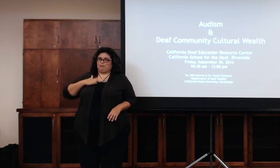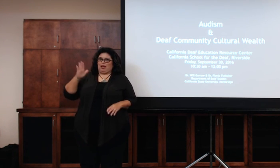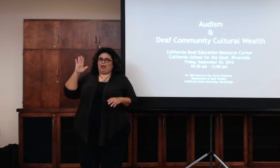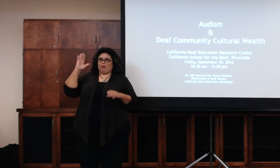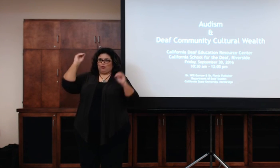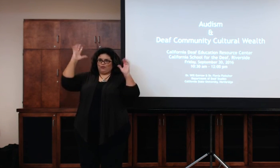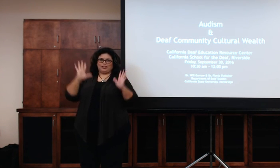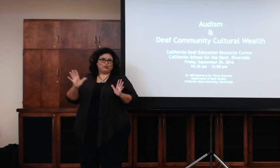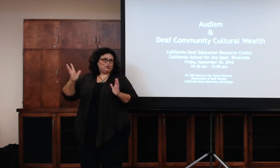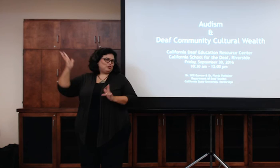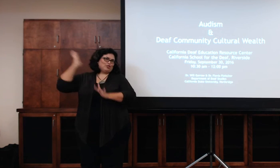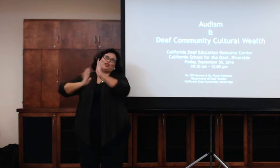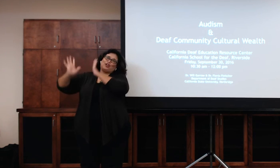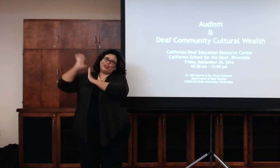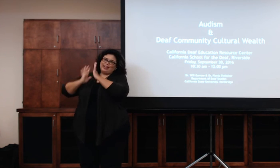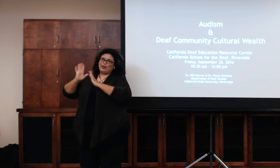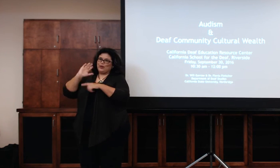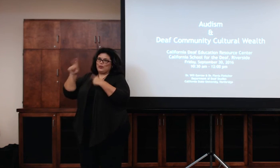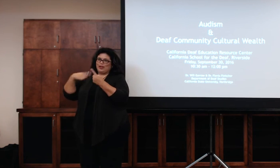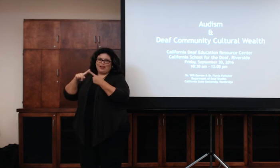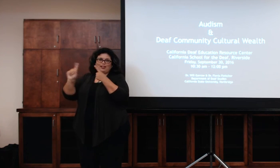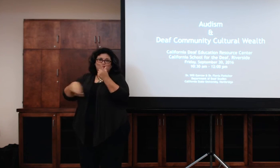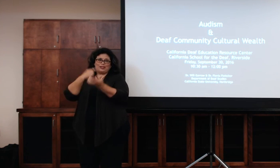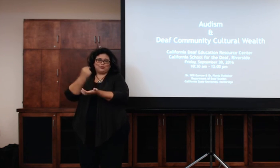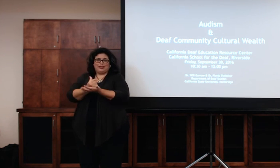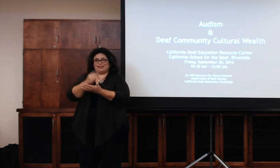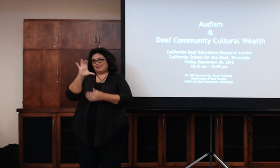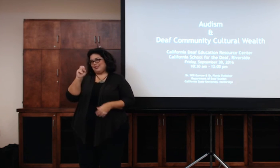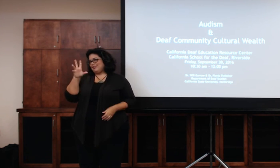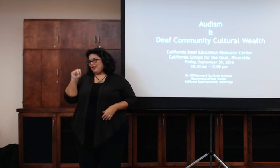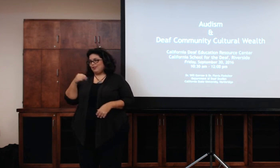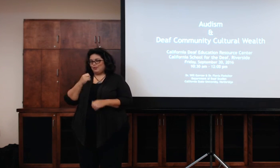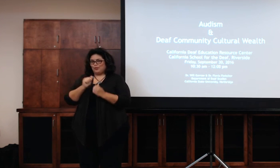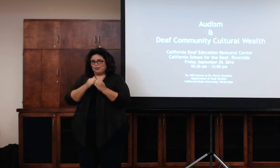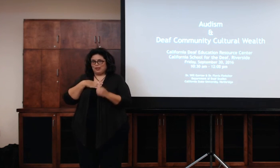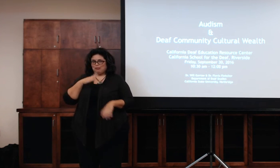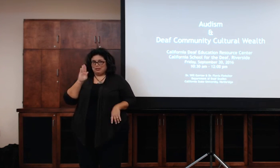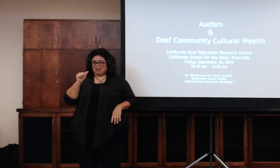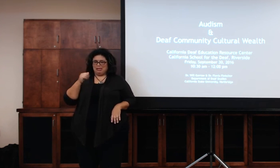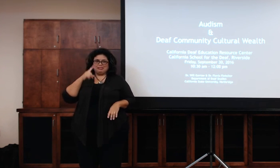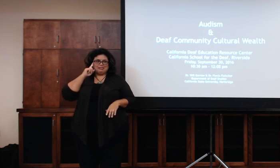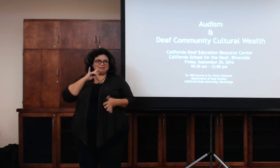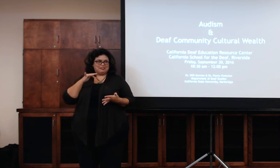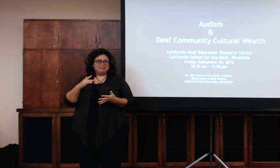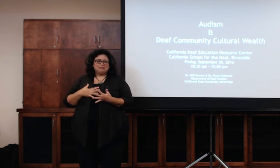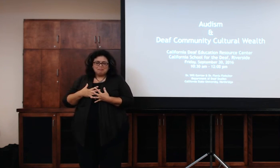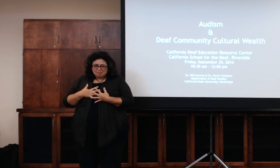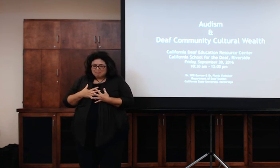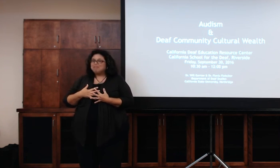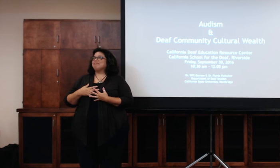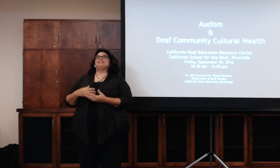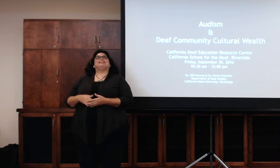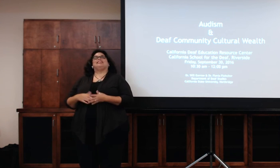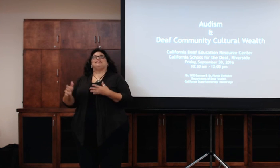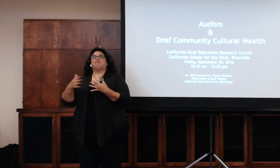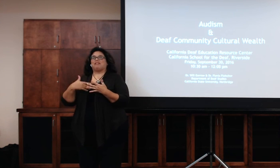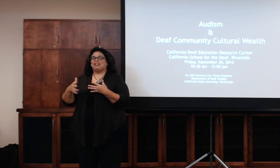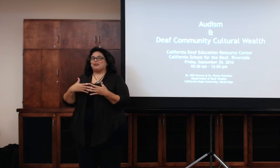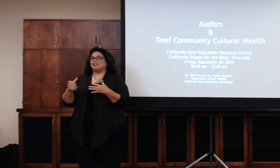Larry was my professor years and years ago when I graduated from CSUN with my BA in Deaf Studies. Oh,